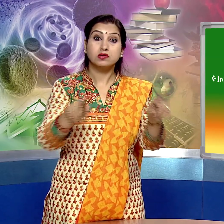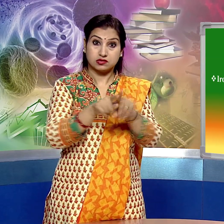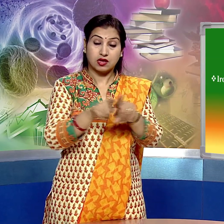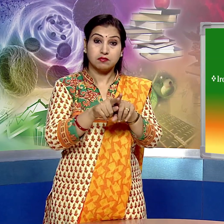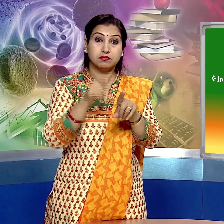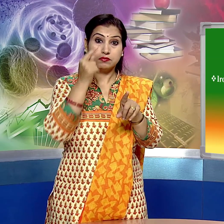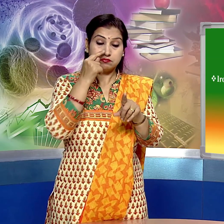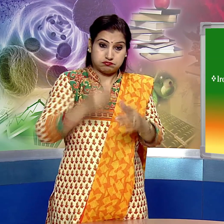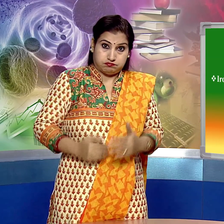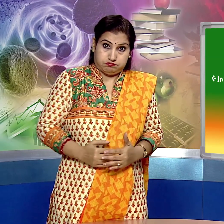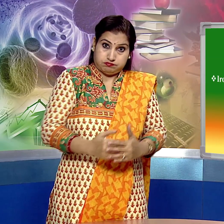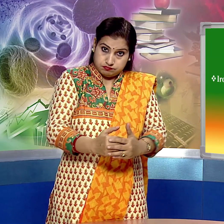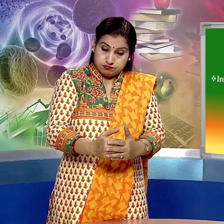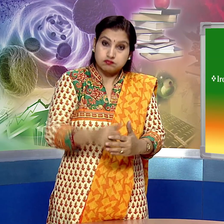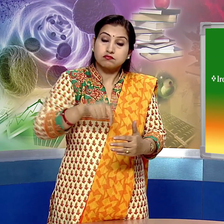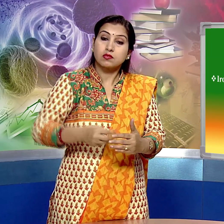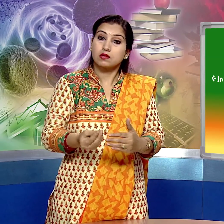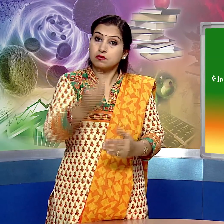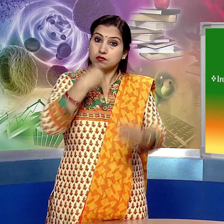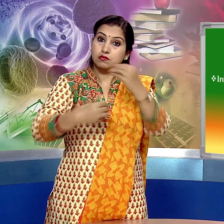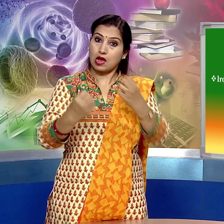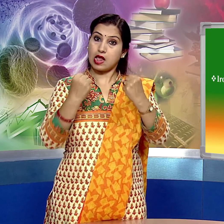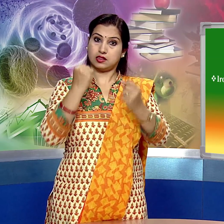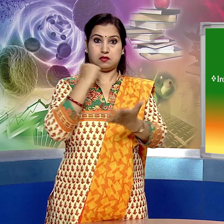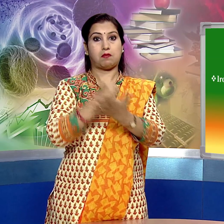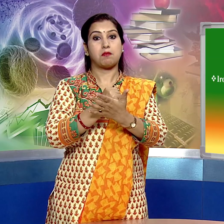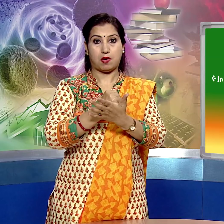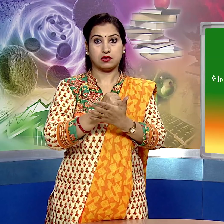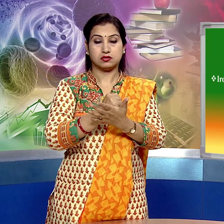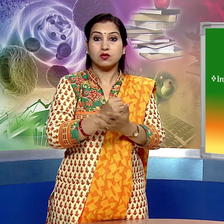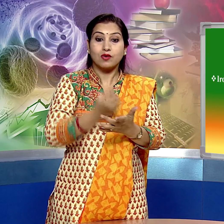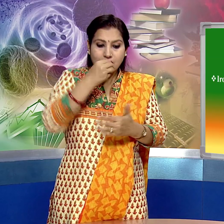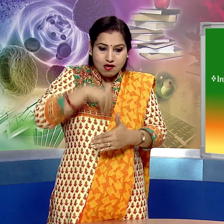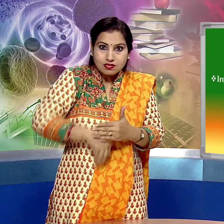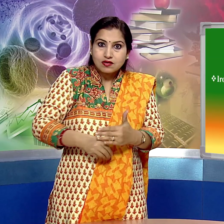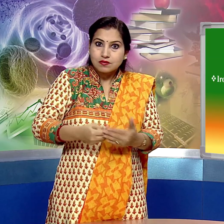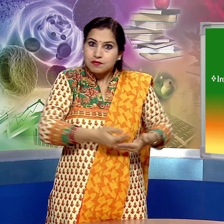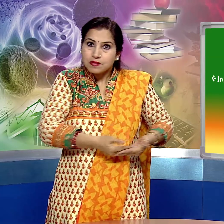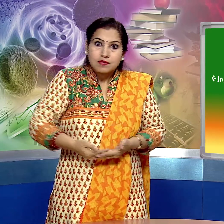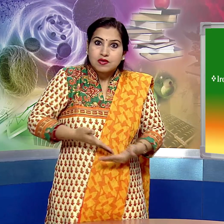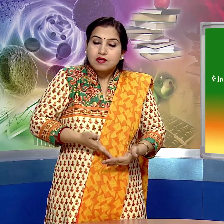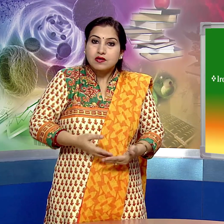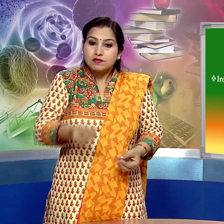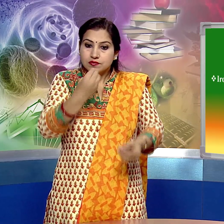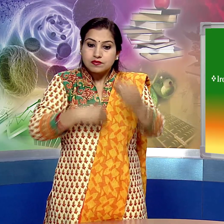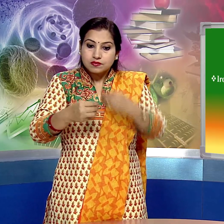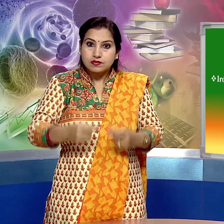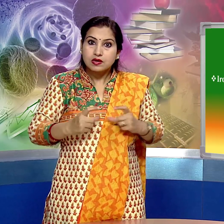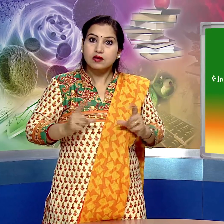Pregnancy demands extra iron for healthy development and growth of the fetus.